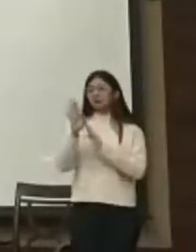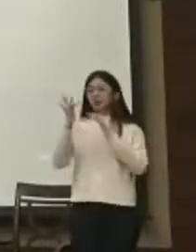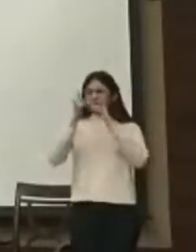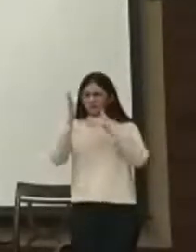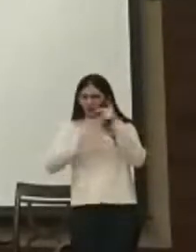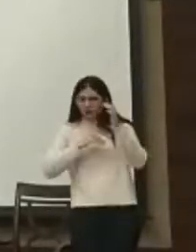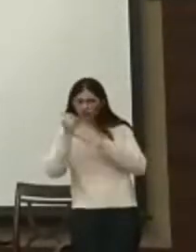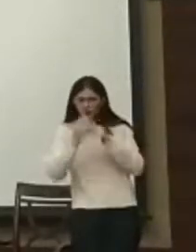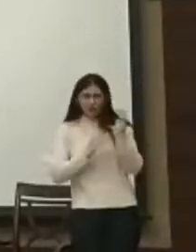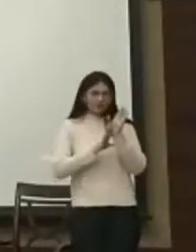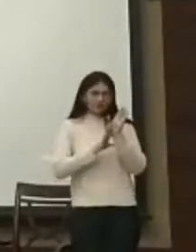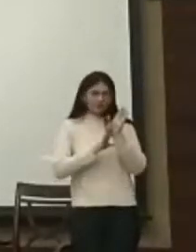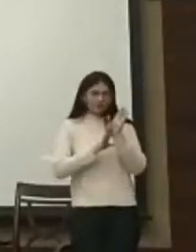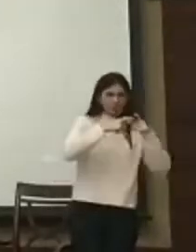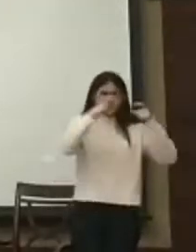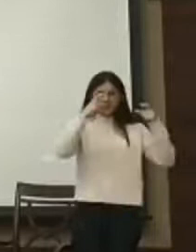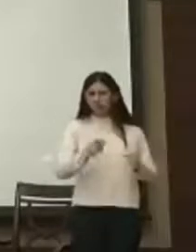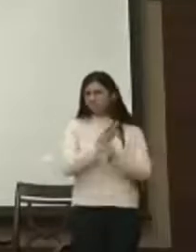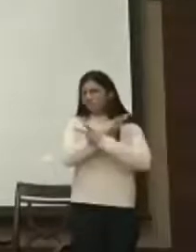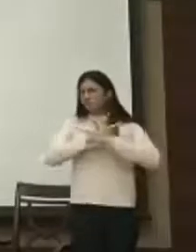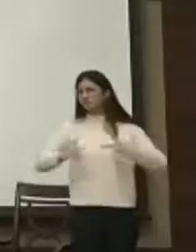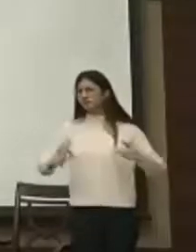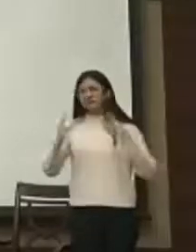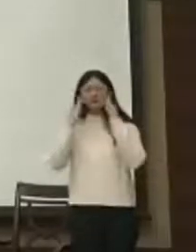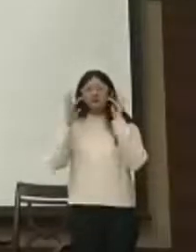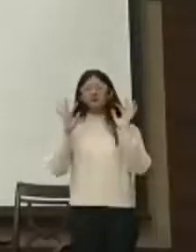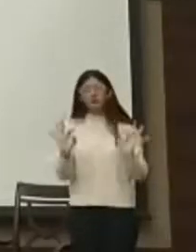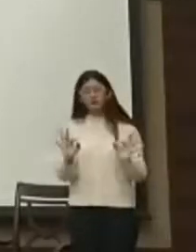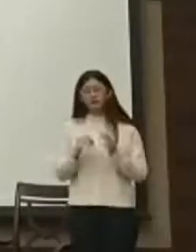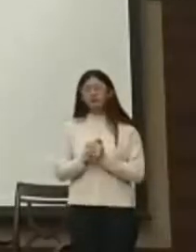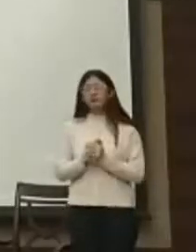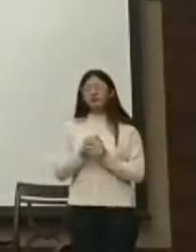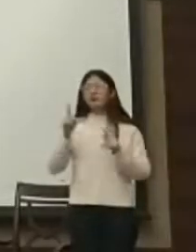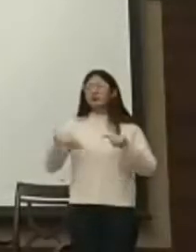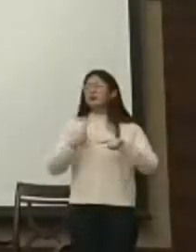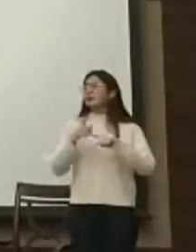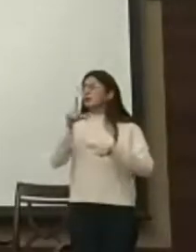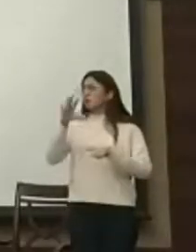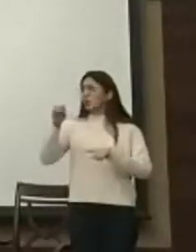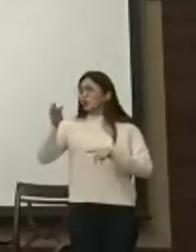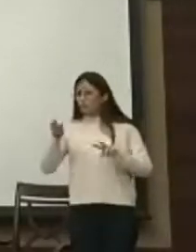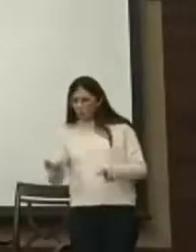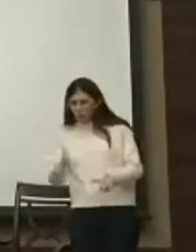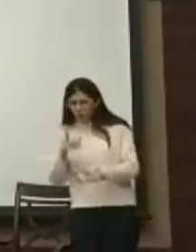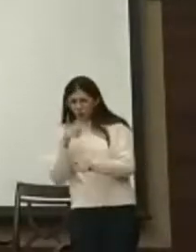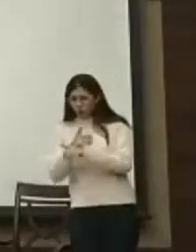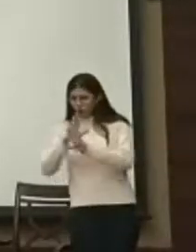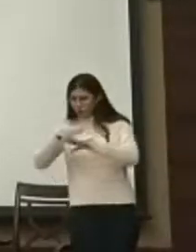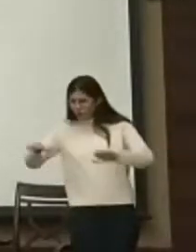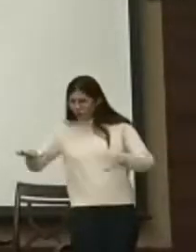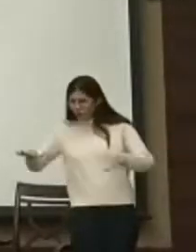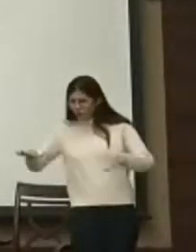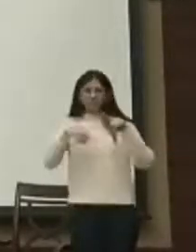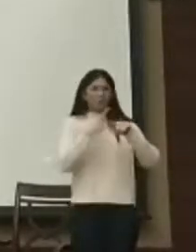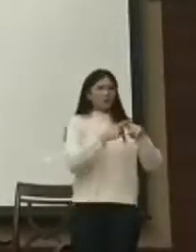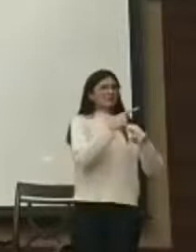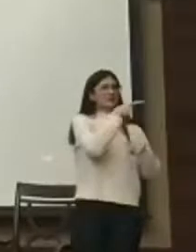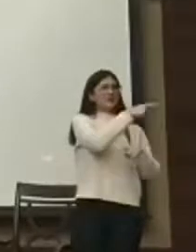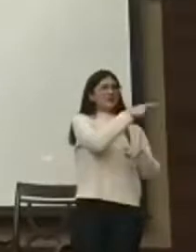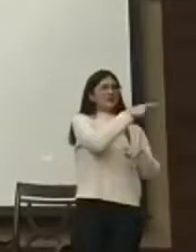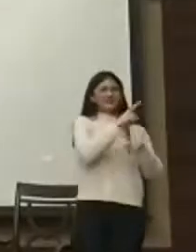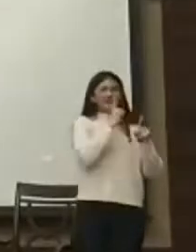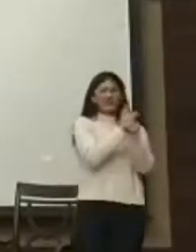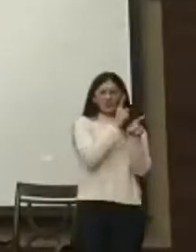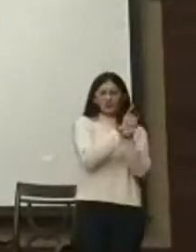infrastructure. The Supreme Court in another case took cognizance of the low student to teacher ratio for children with special needs